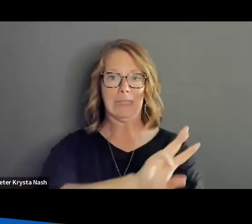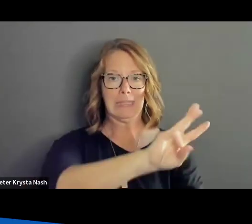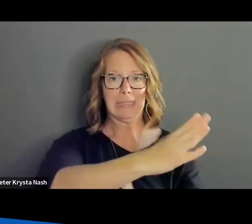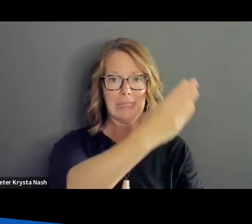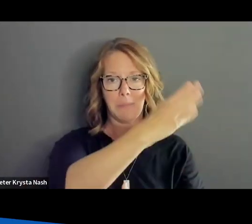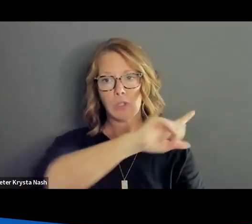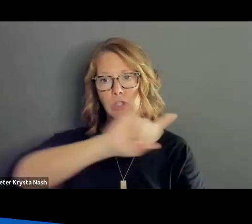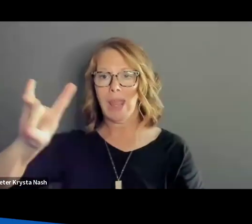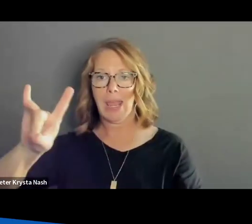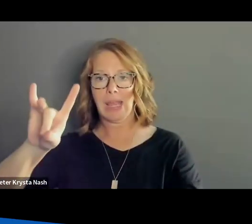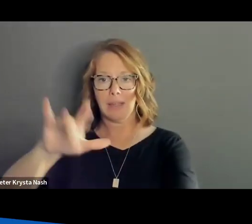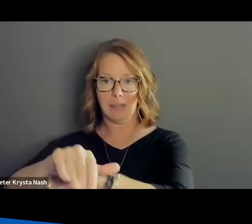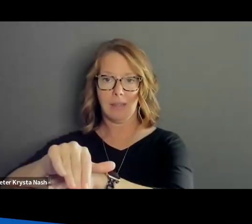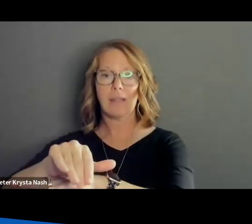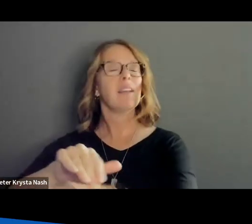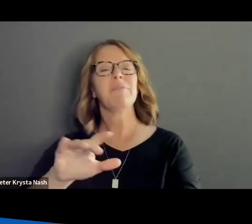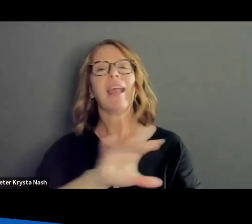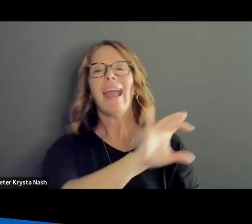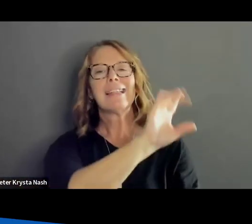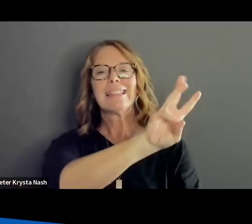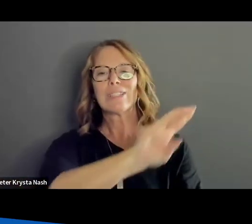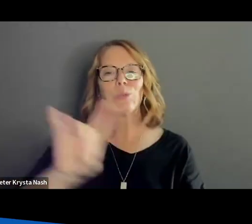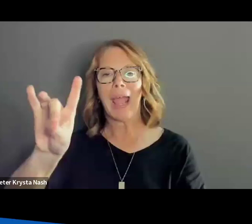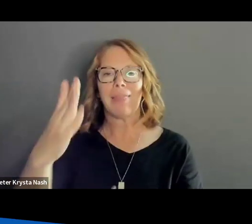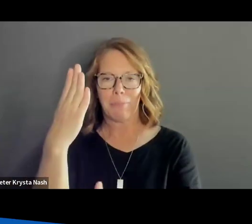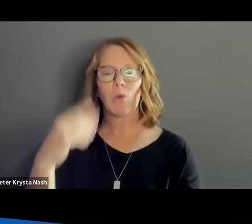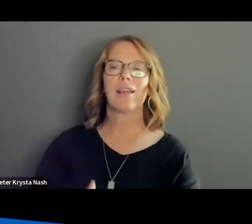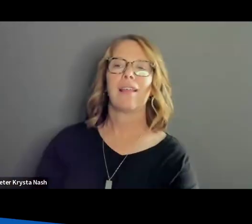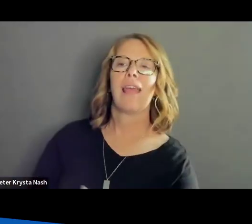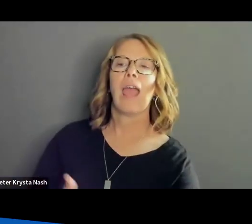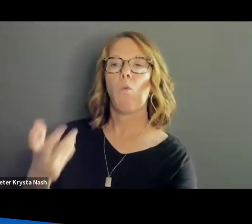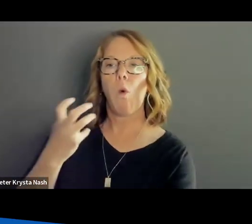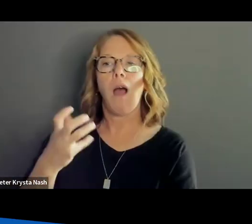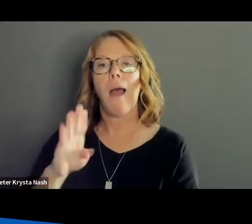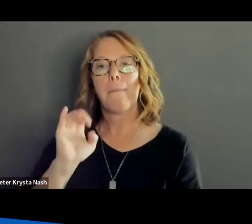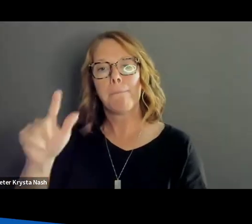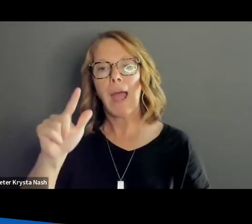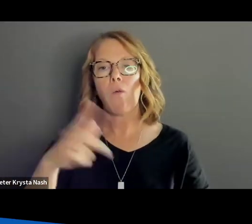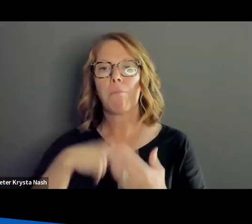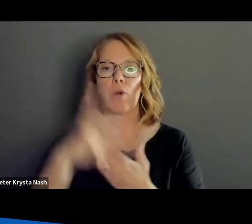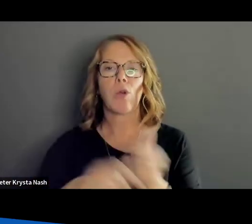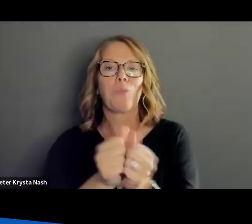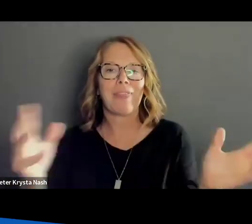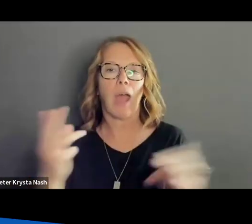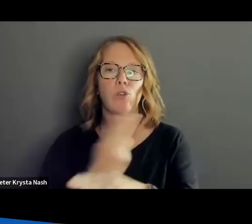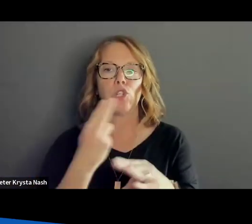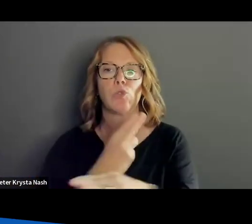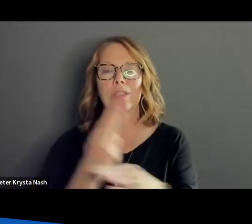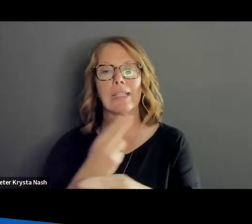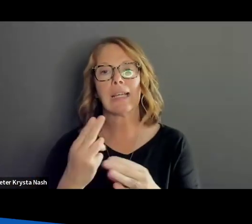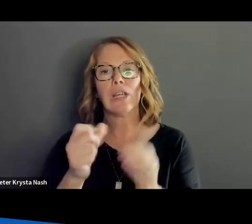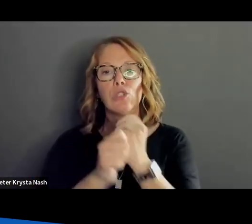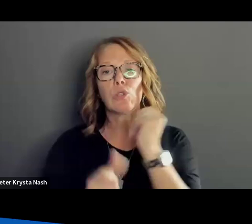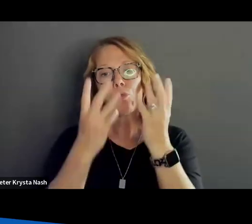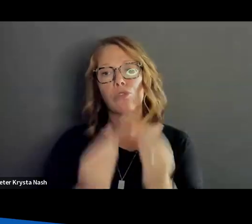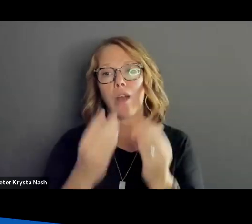a.m. and 8 a.m. And they want to have a bowel program without using stool softeners, without using suppositories, and without doing